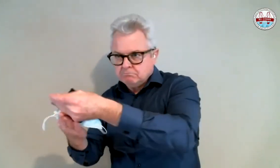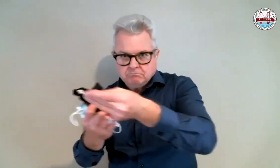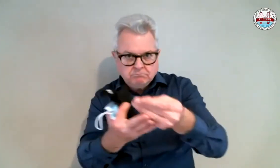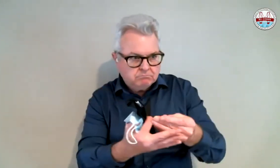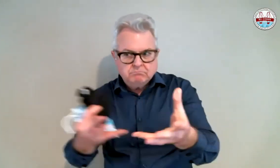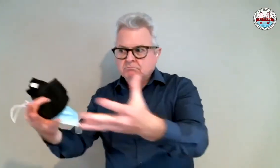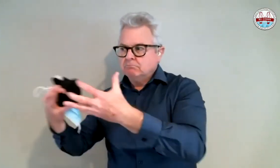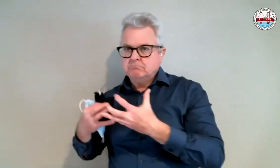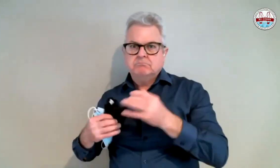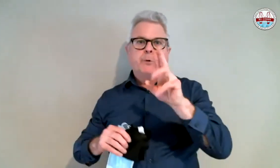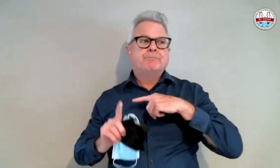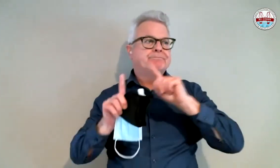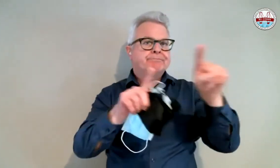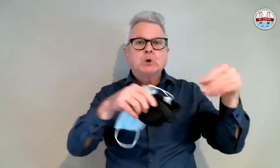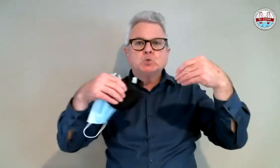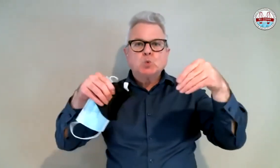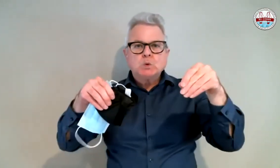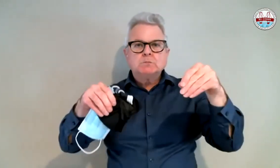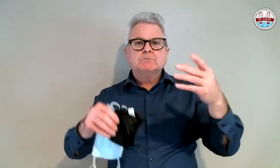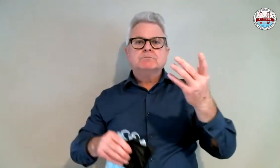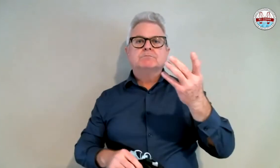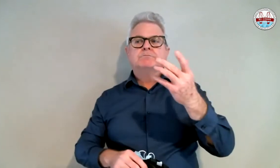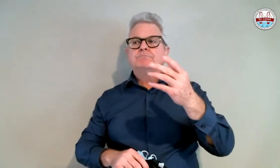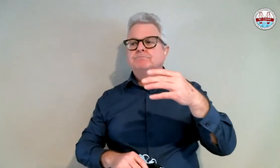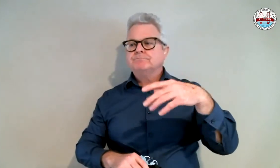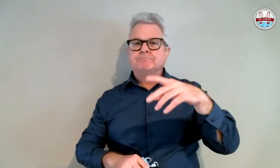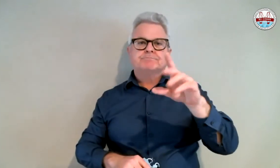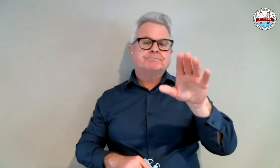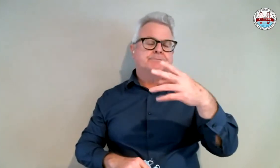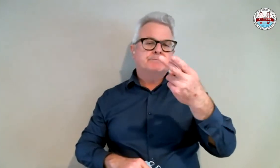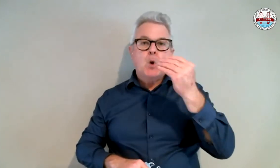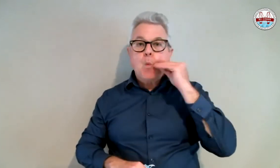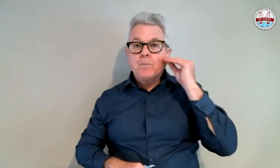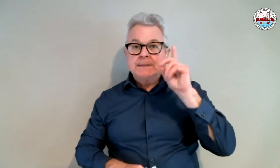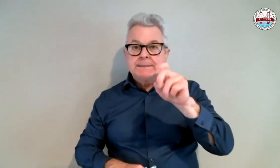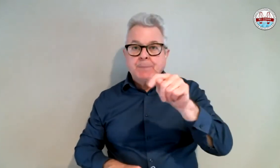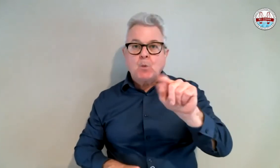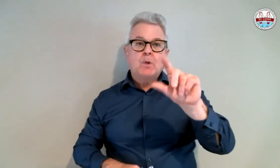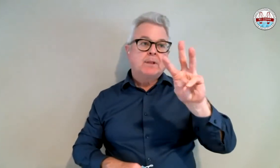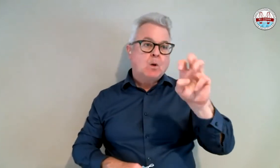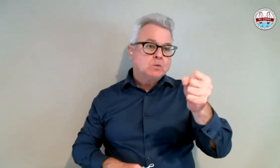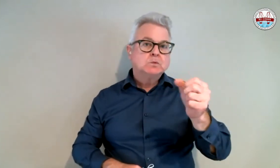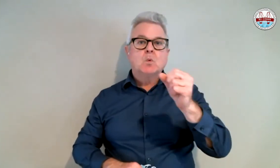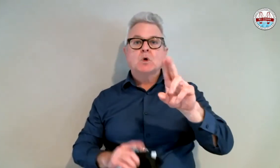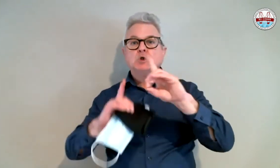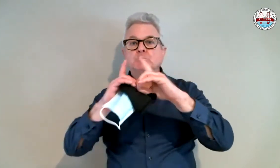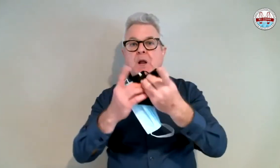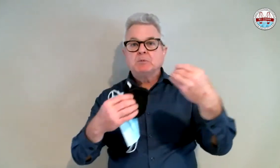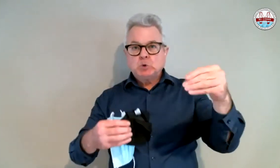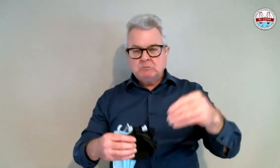that. I do my shopping, or sometimes I go to a department store, or I'm going into, like,